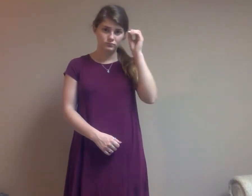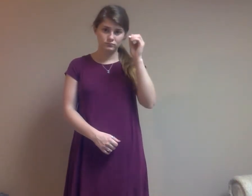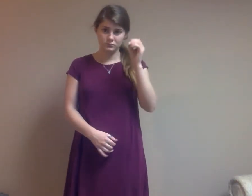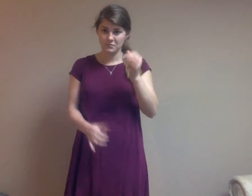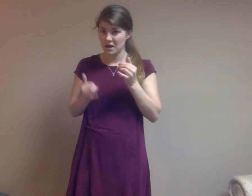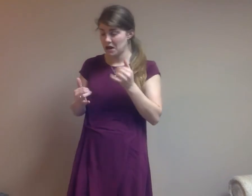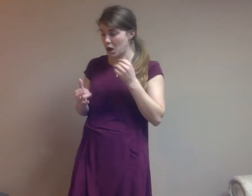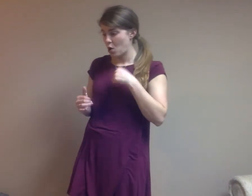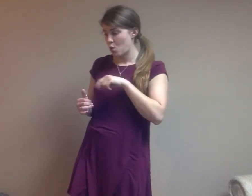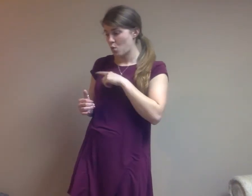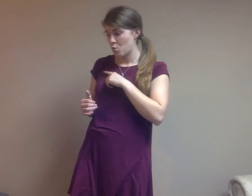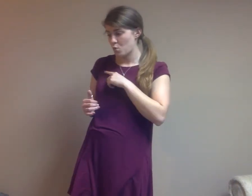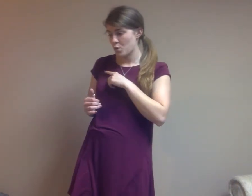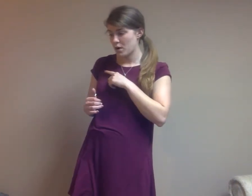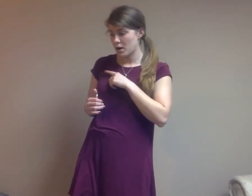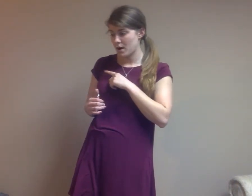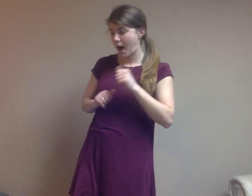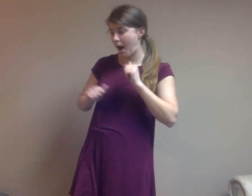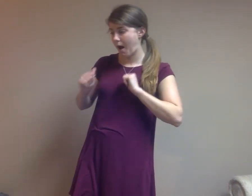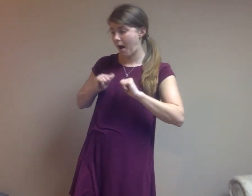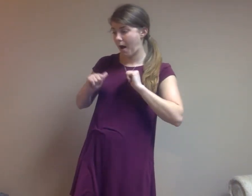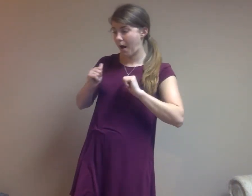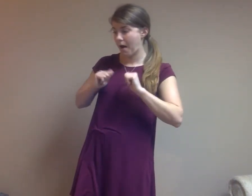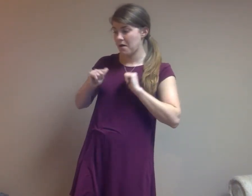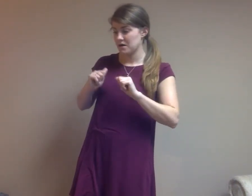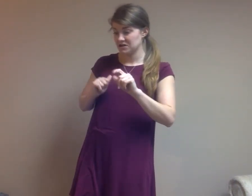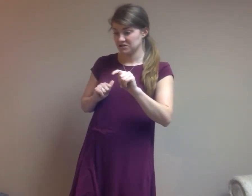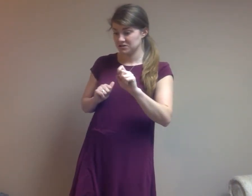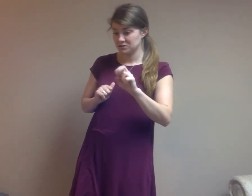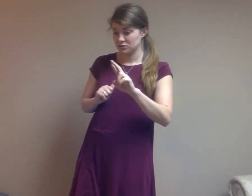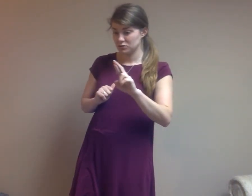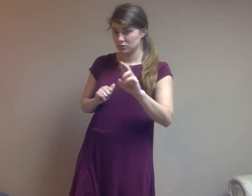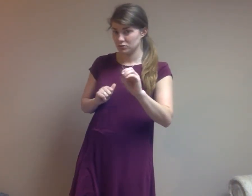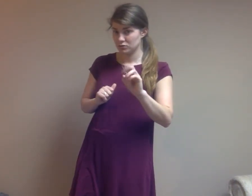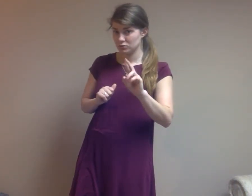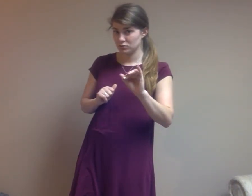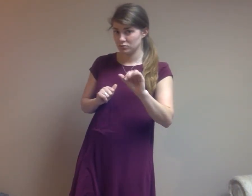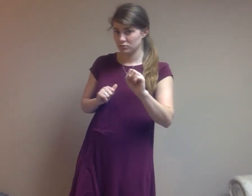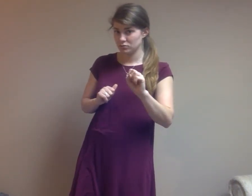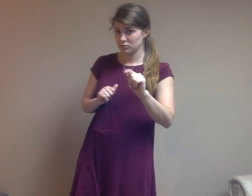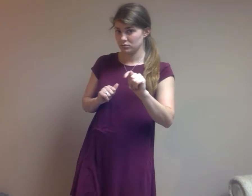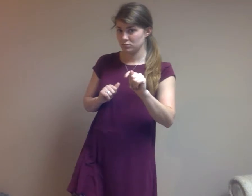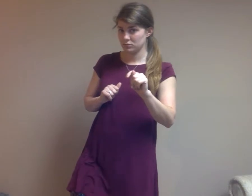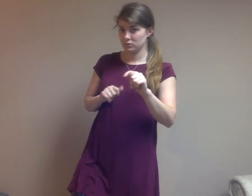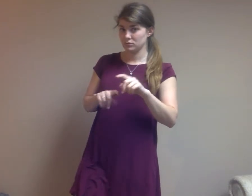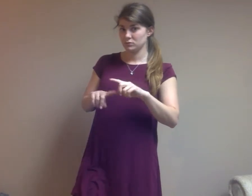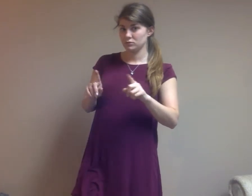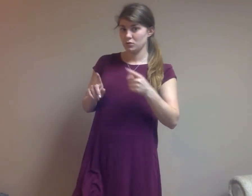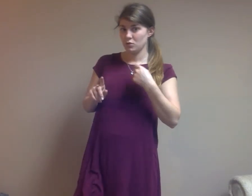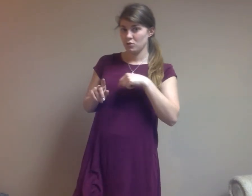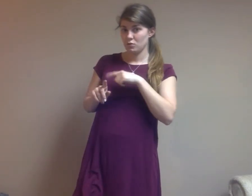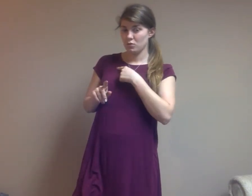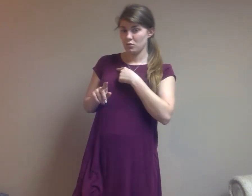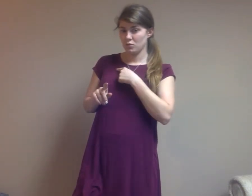because on Wednesday and Saturday are where my matches are, so then I can tell her if I won or lost. Yeah, so look, I'm not fancy. Why are you,